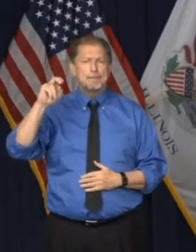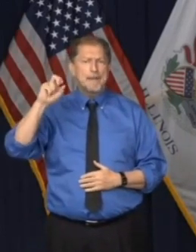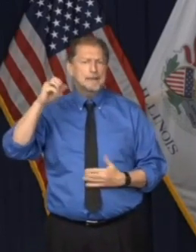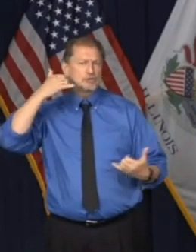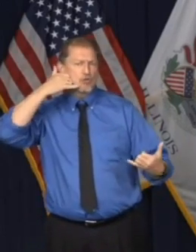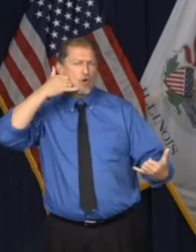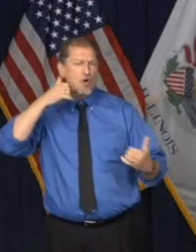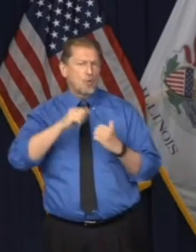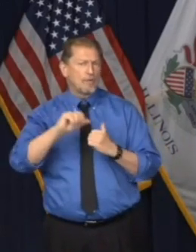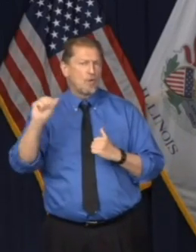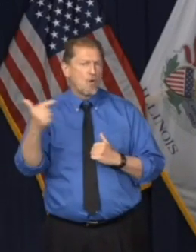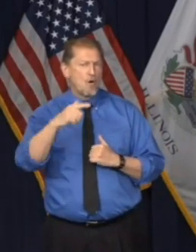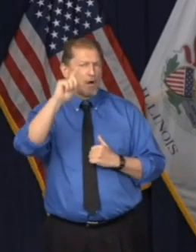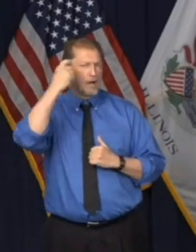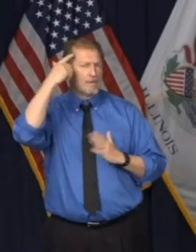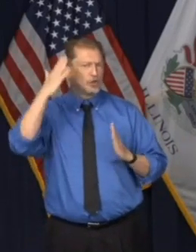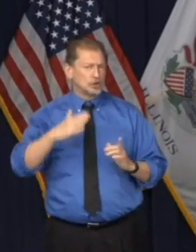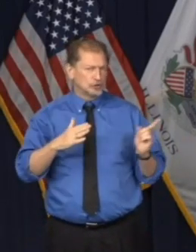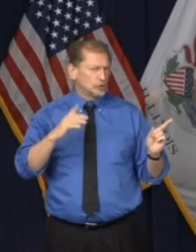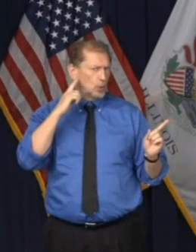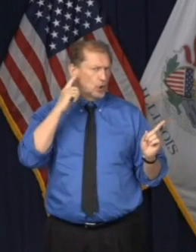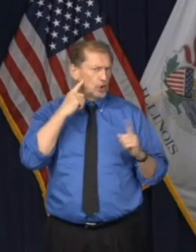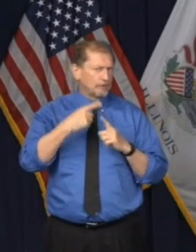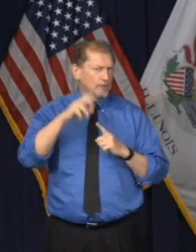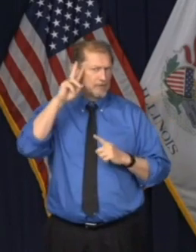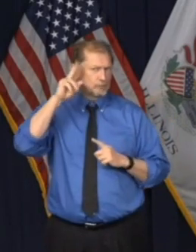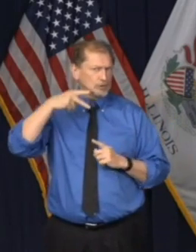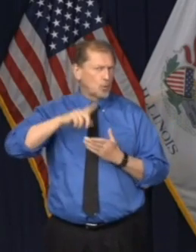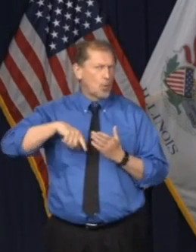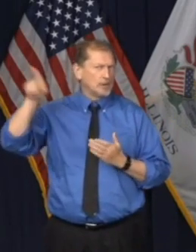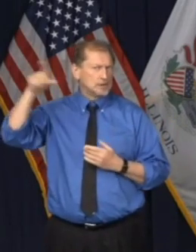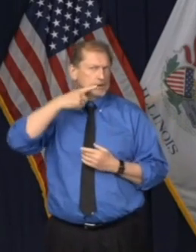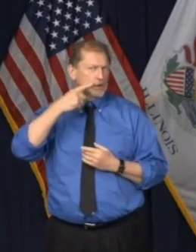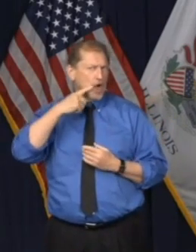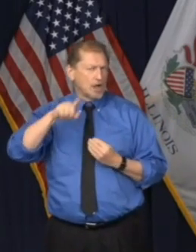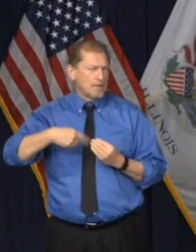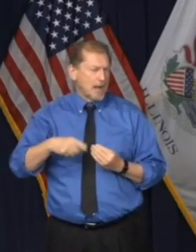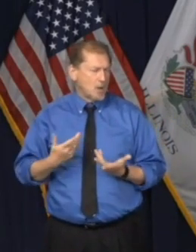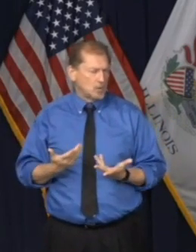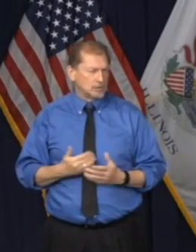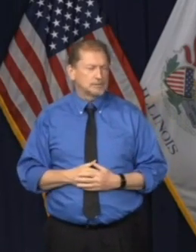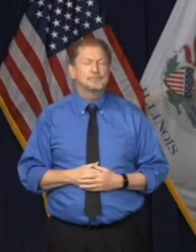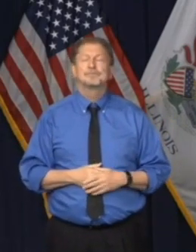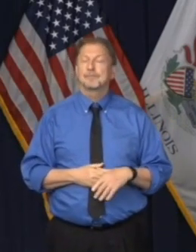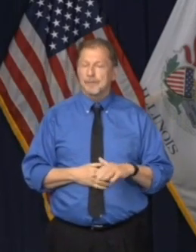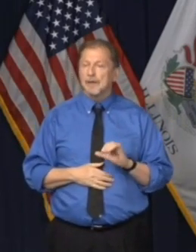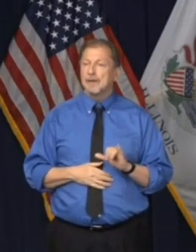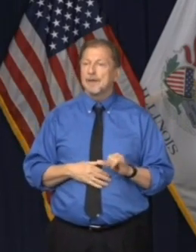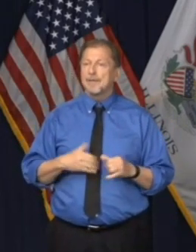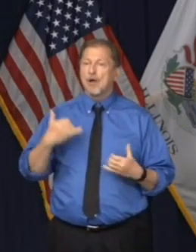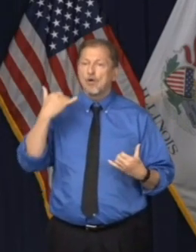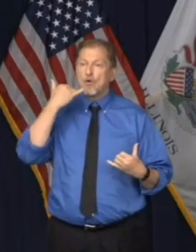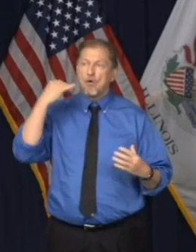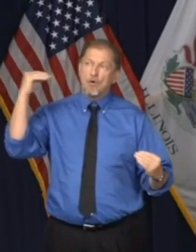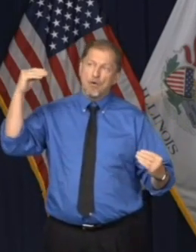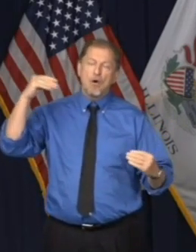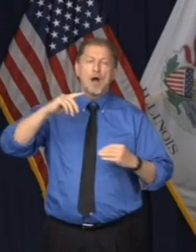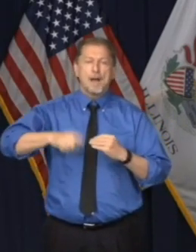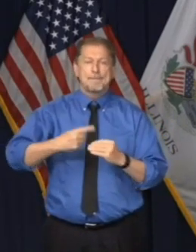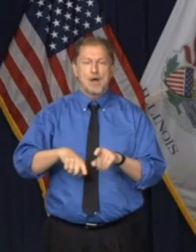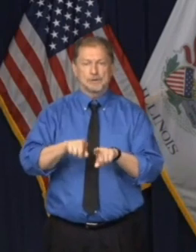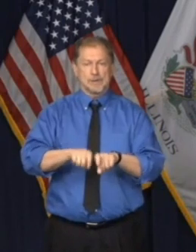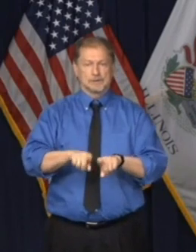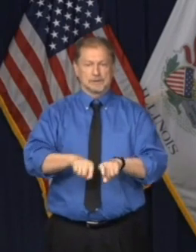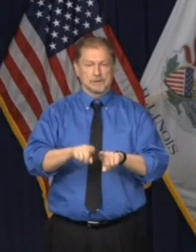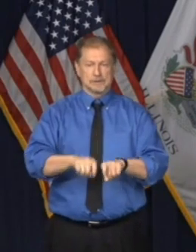did that go, and what was the main focus of that call? The main focus of that call was about testing. The